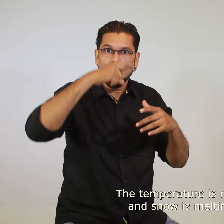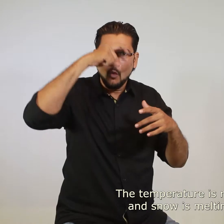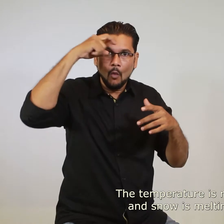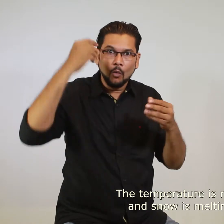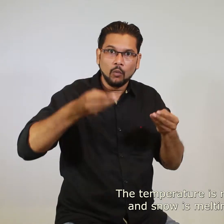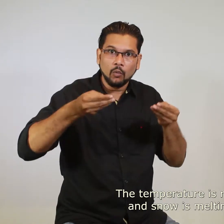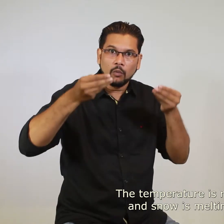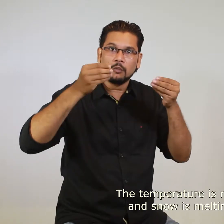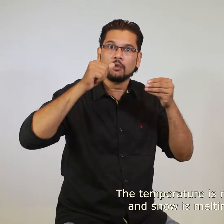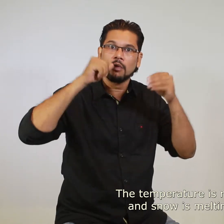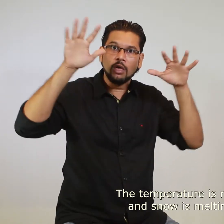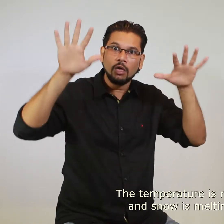snow is melting.